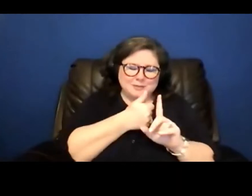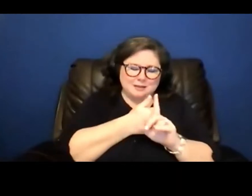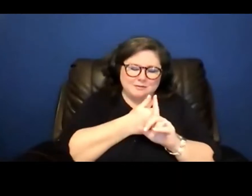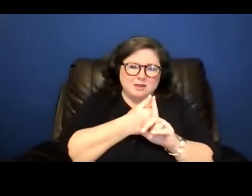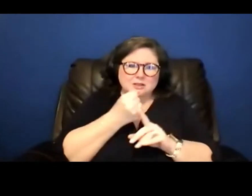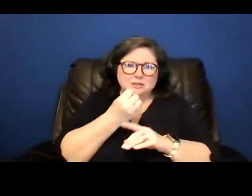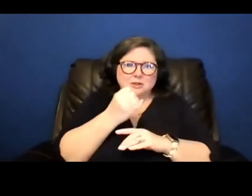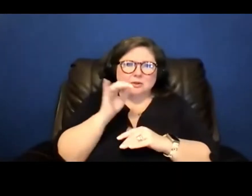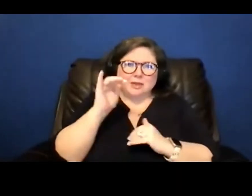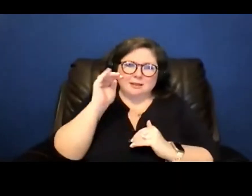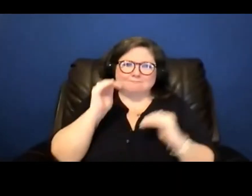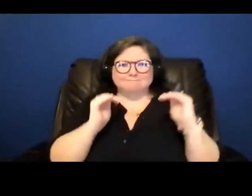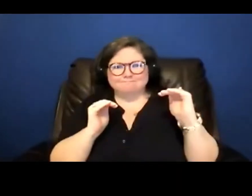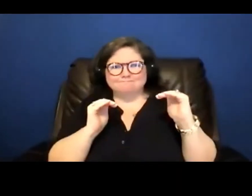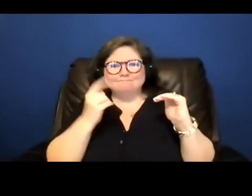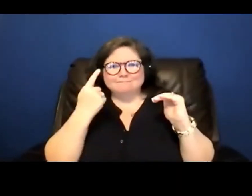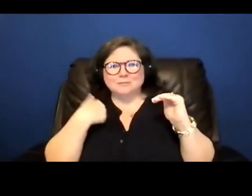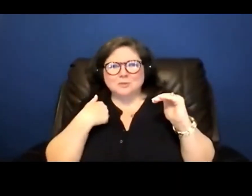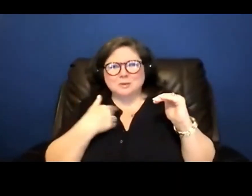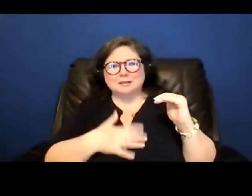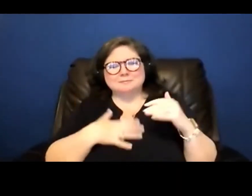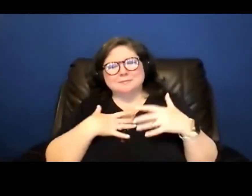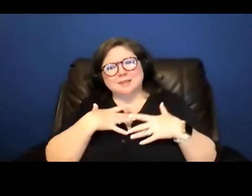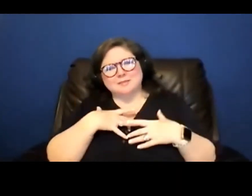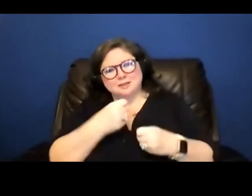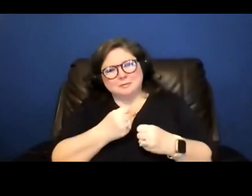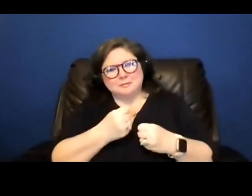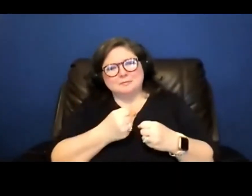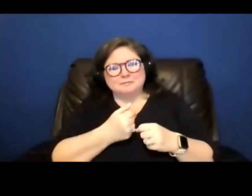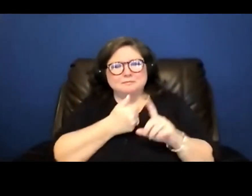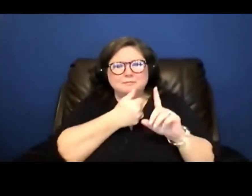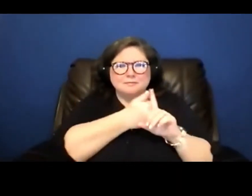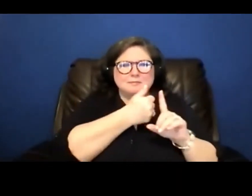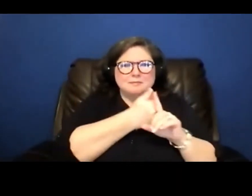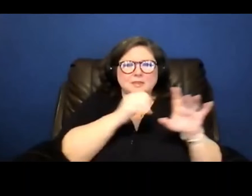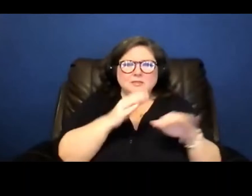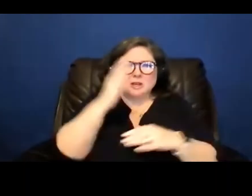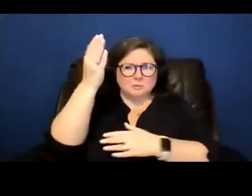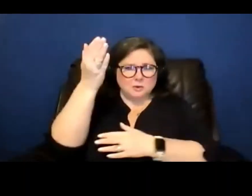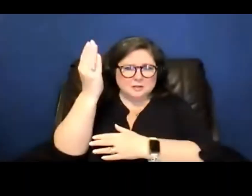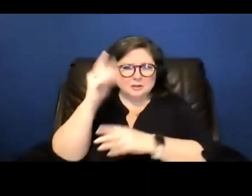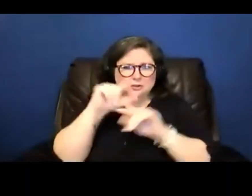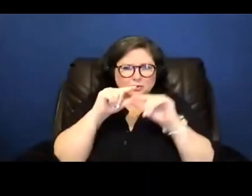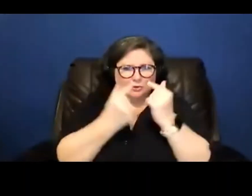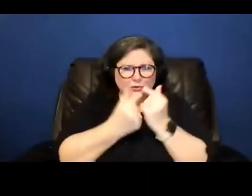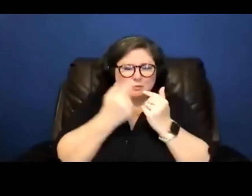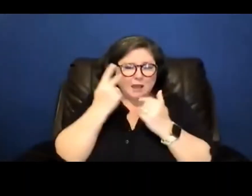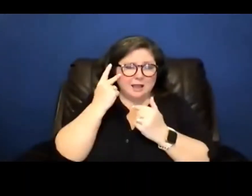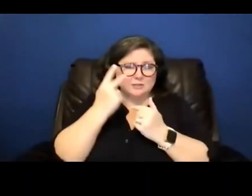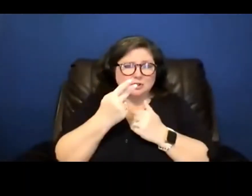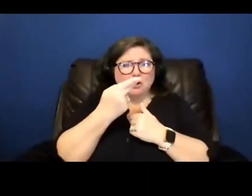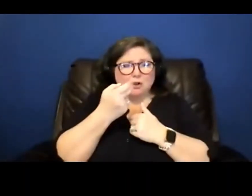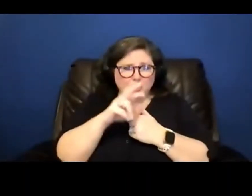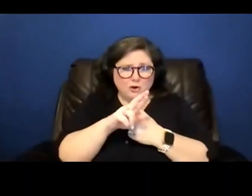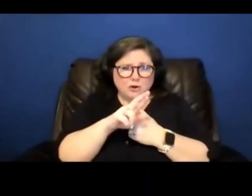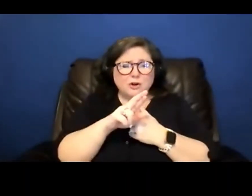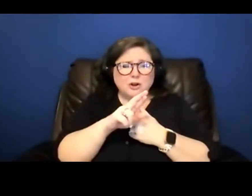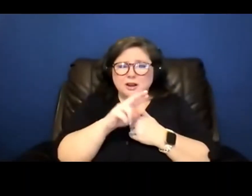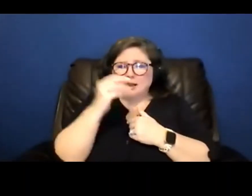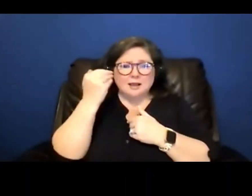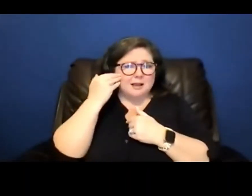the scale for me. She had done a presentation to a group. I saw her. I had not